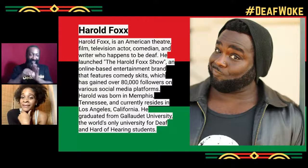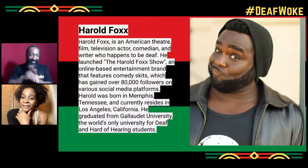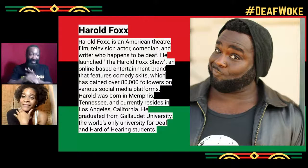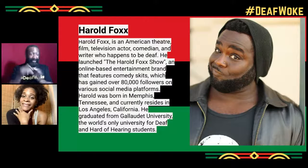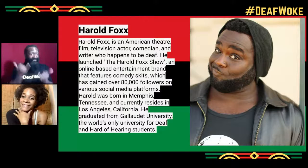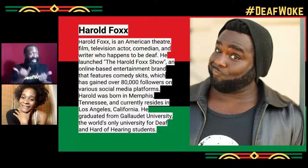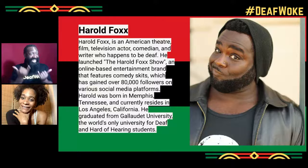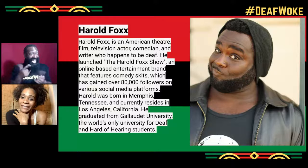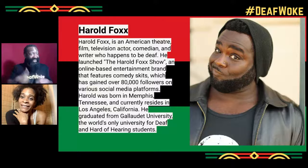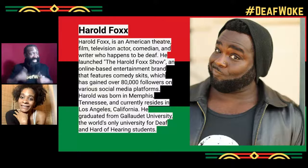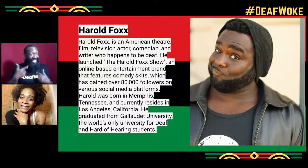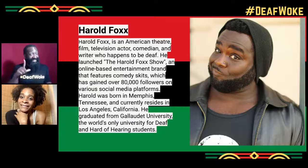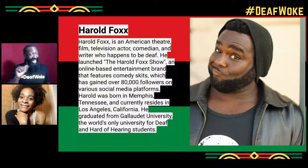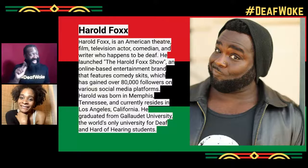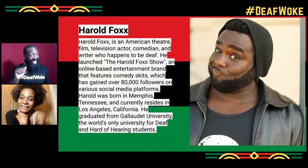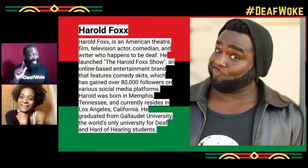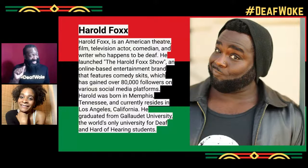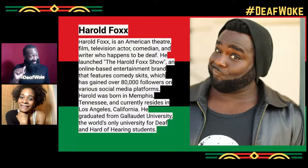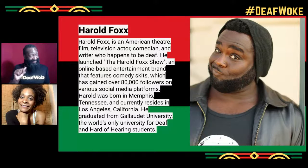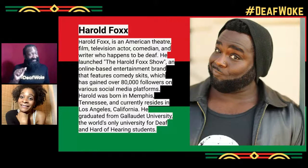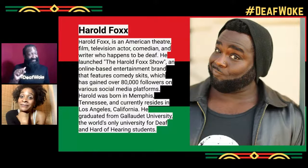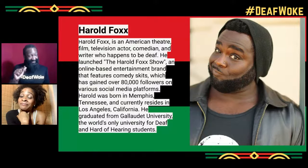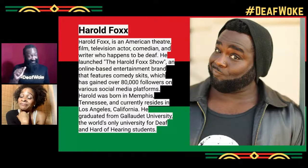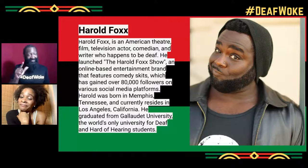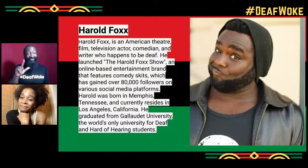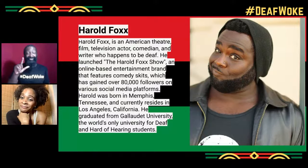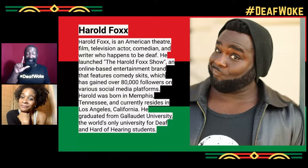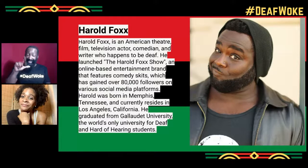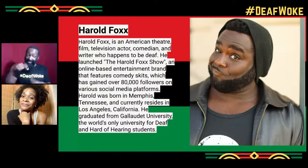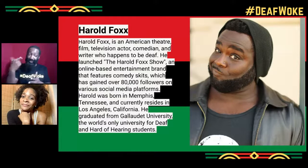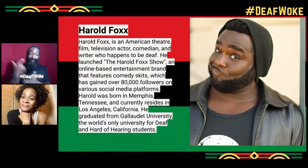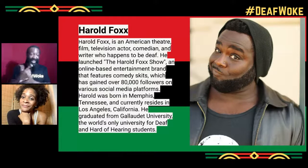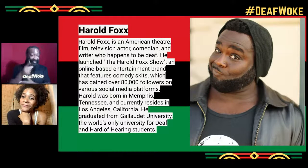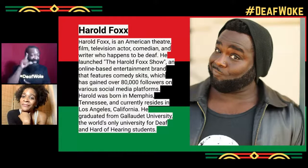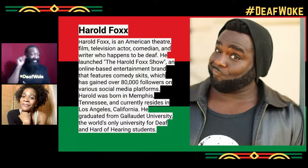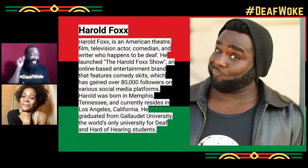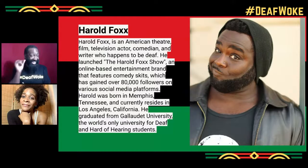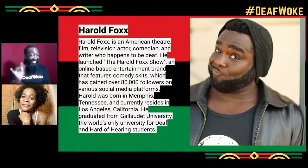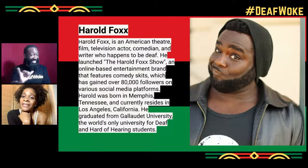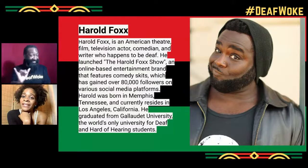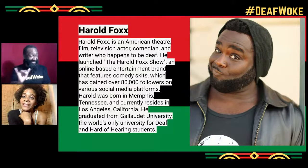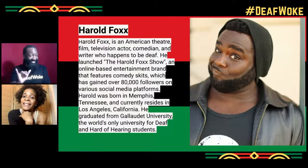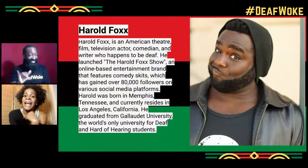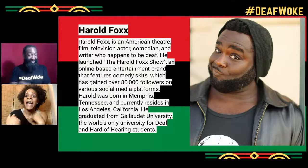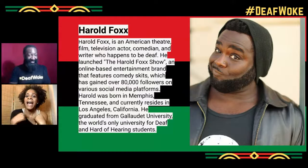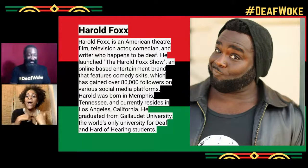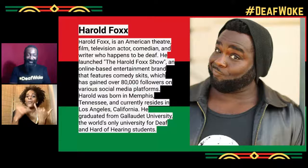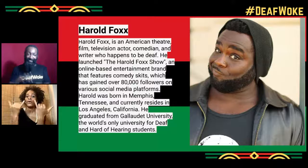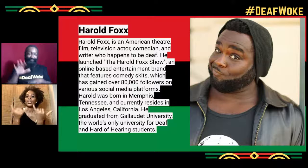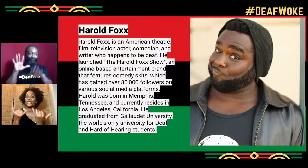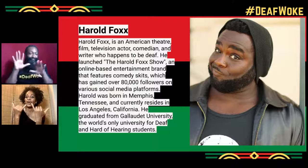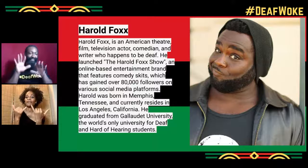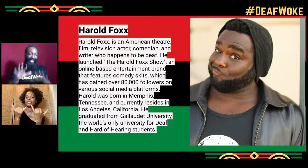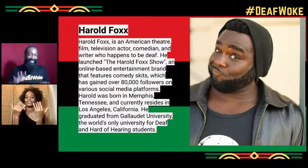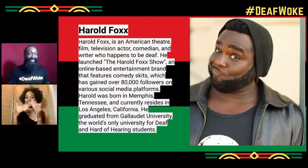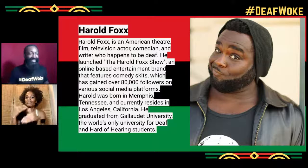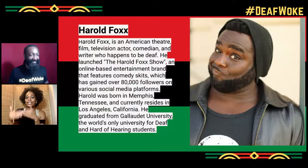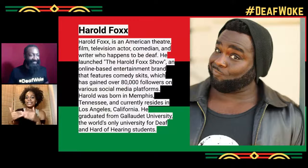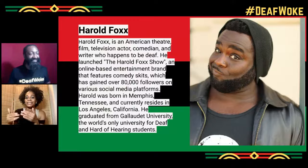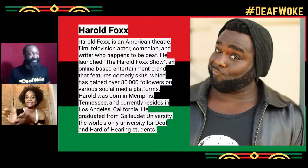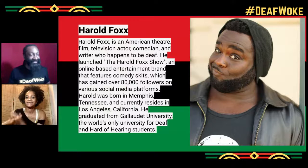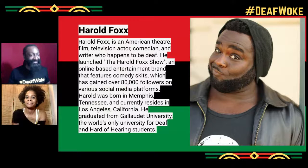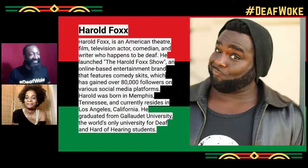80,000 followers. Born in Memphis. And he's living in LA. He graduated from Gallaudet as